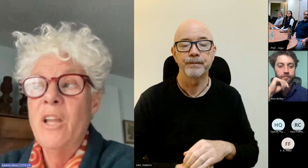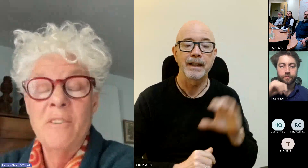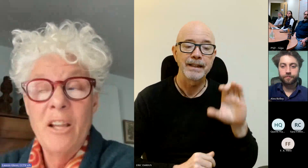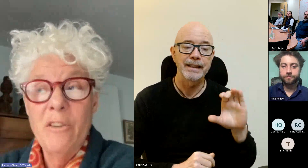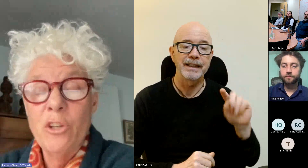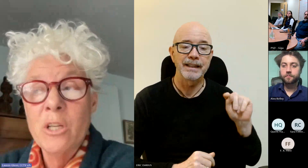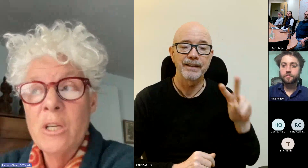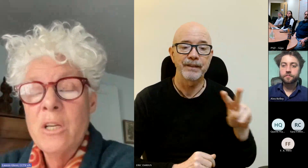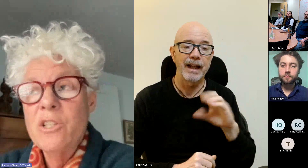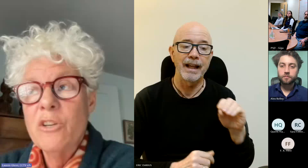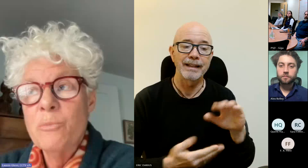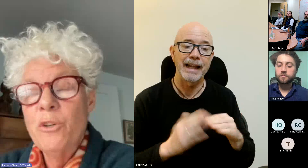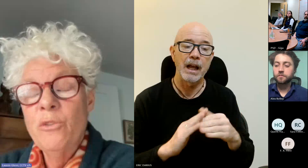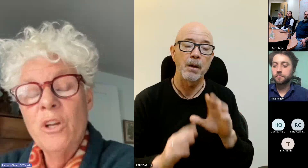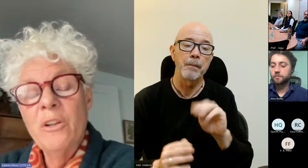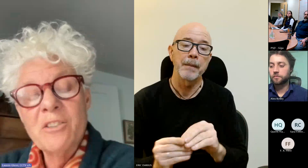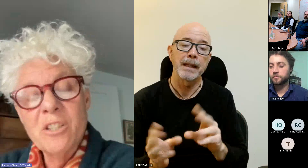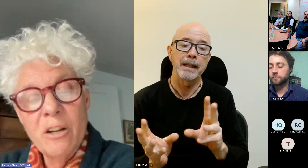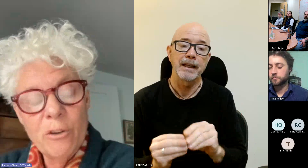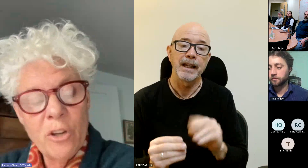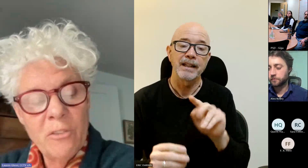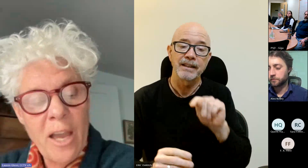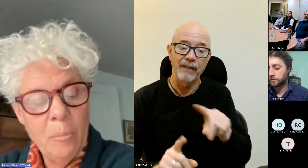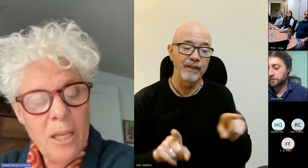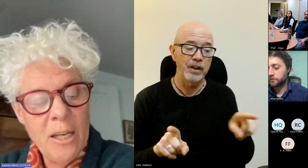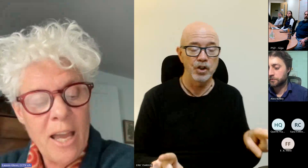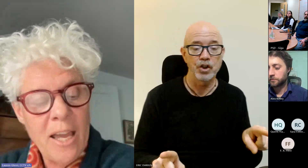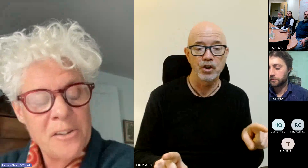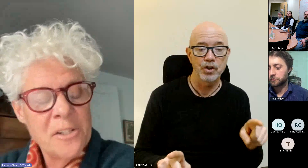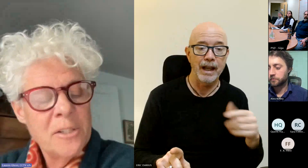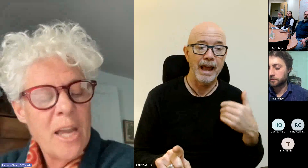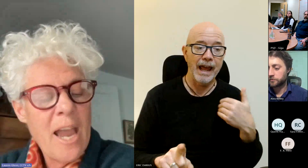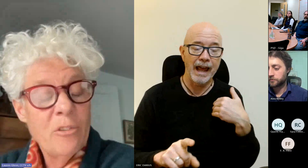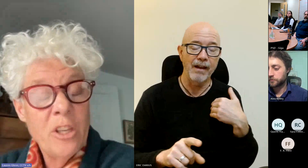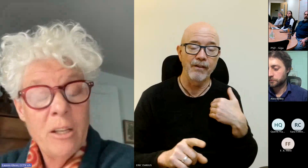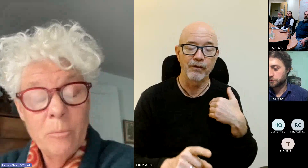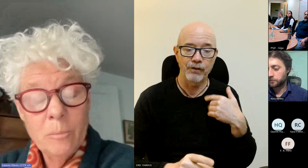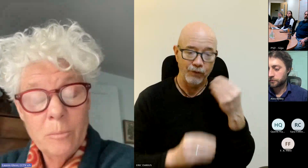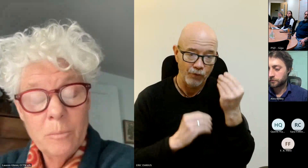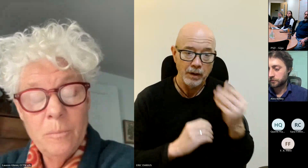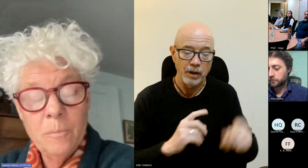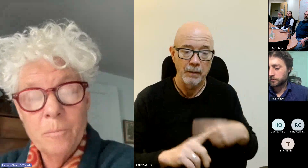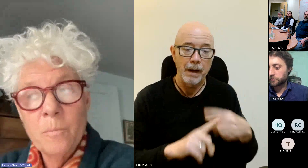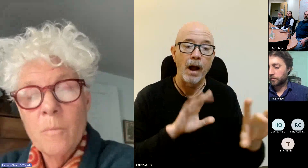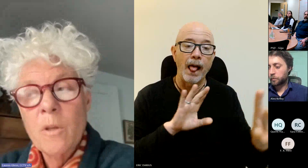Meeting Television just produced election coverage on Town Meeting Day, as did